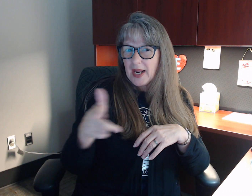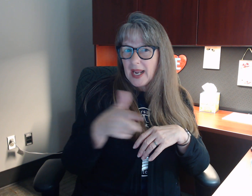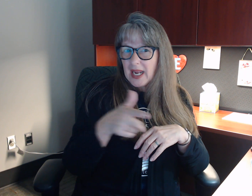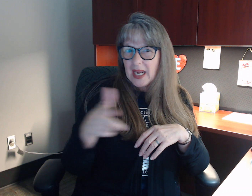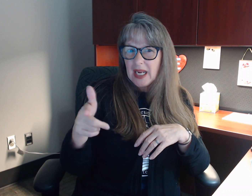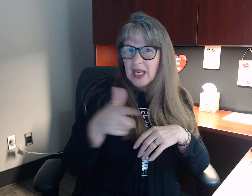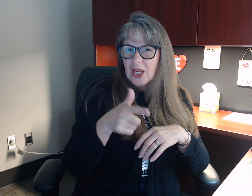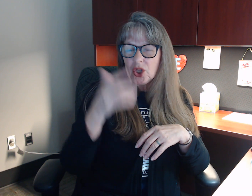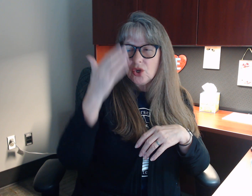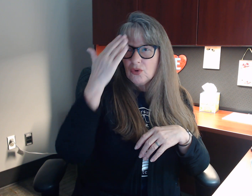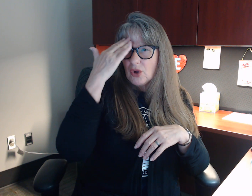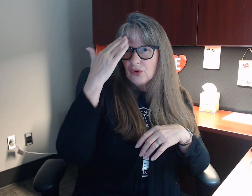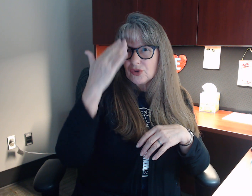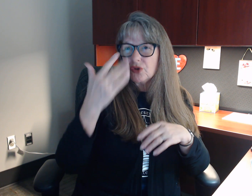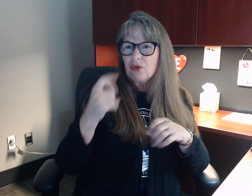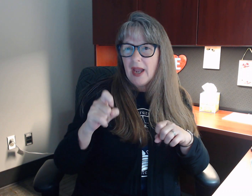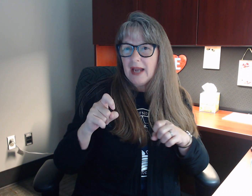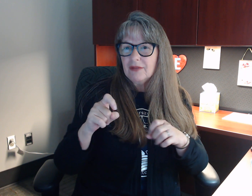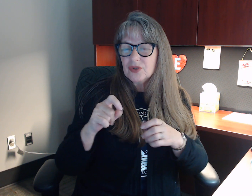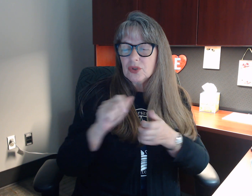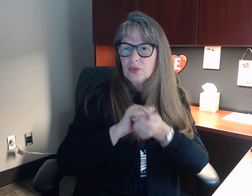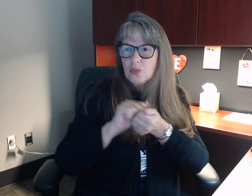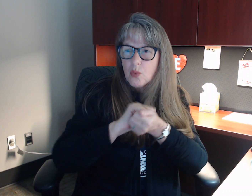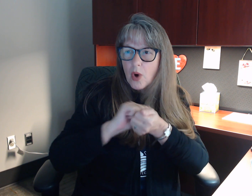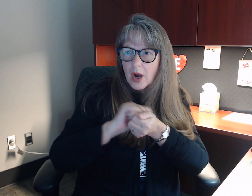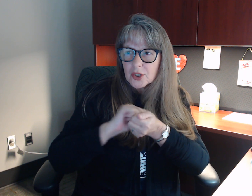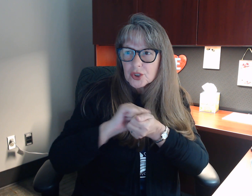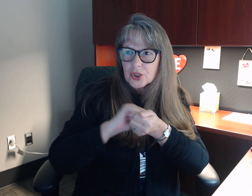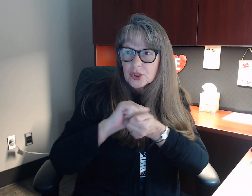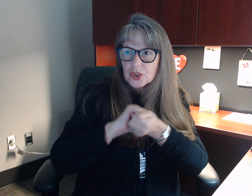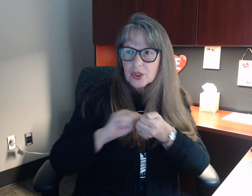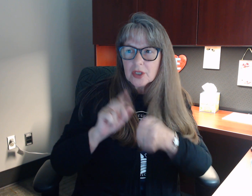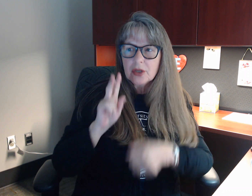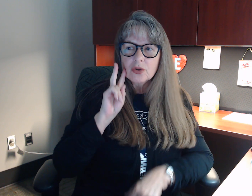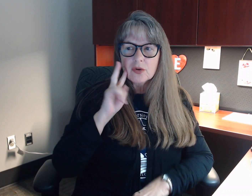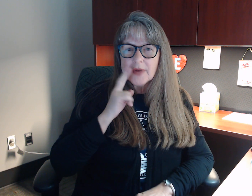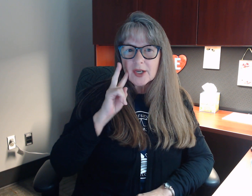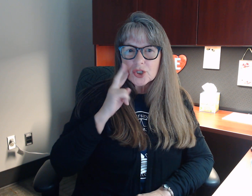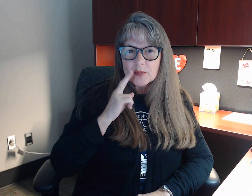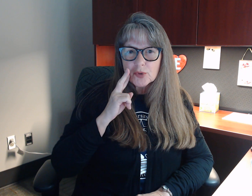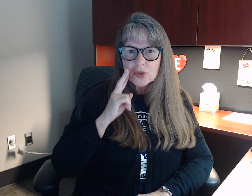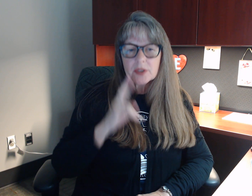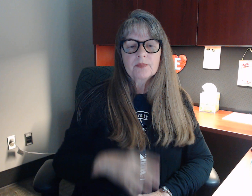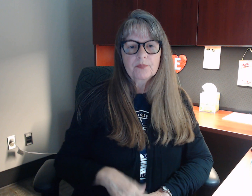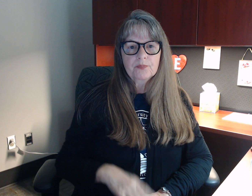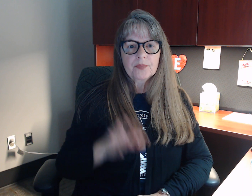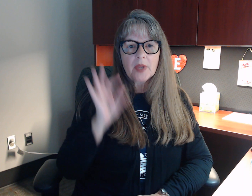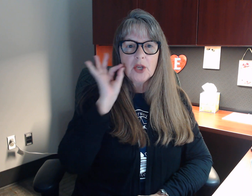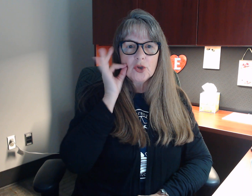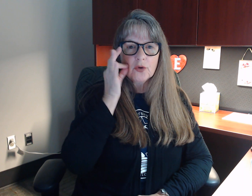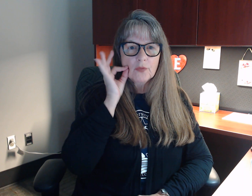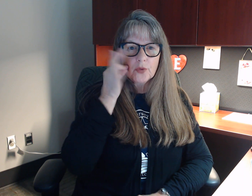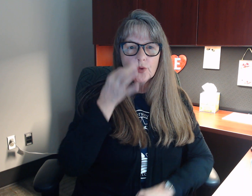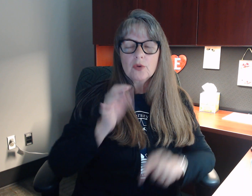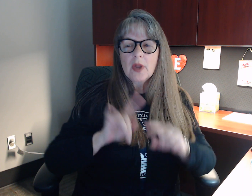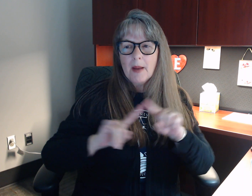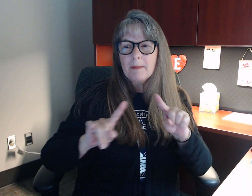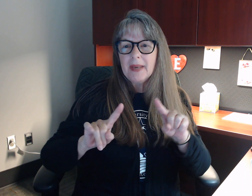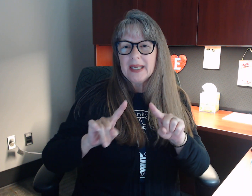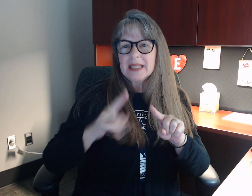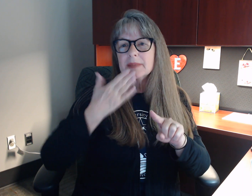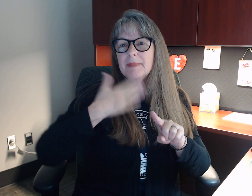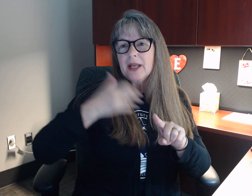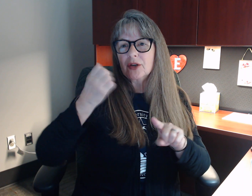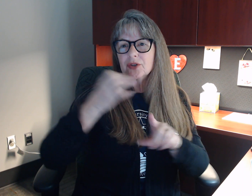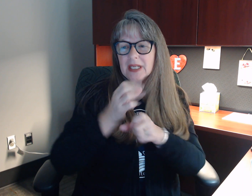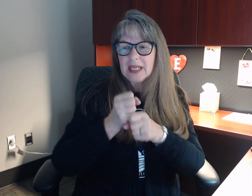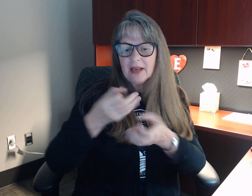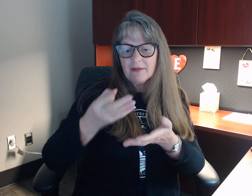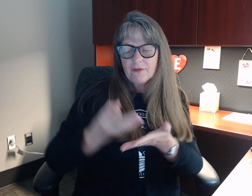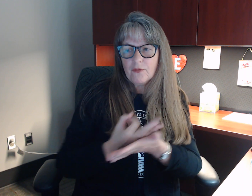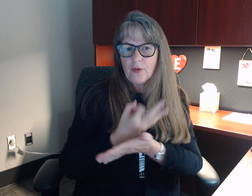spray, so you have to wash your vegetables and your fruit, but it's better to get